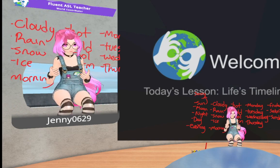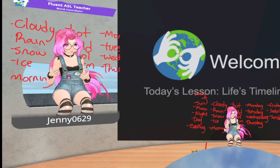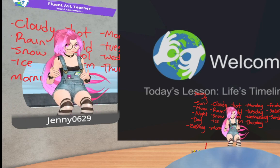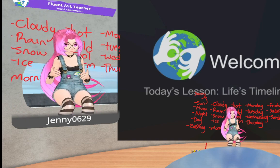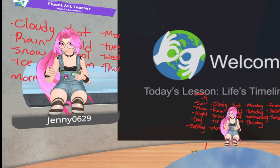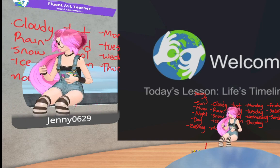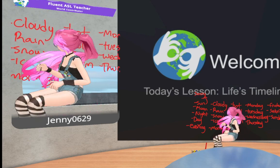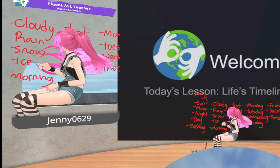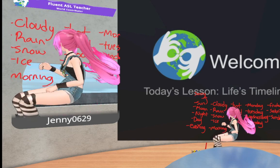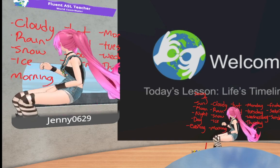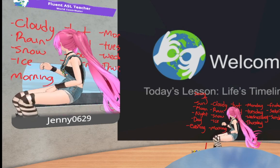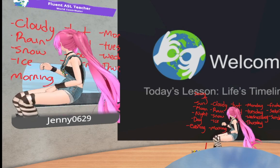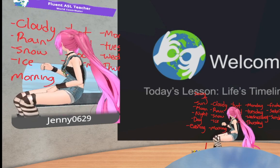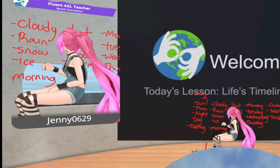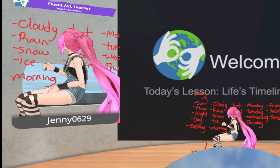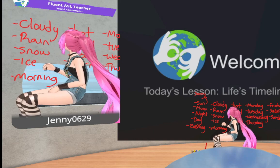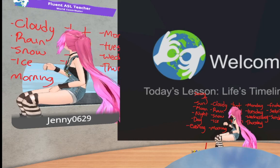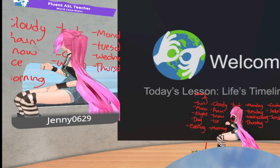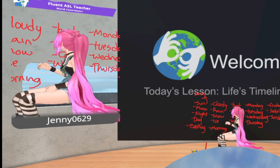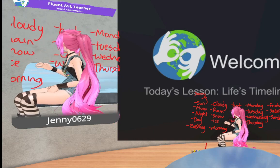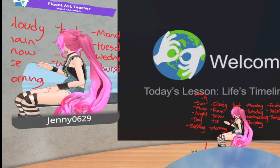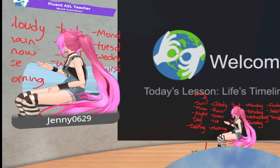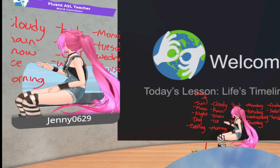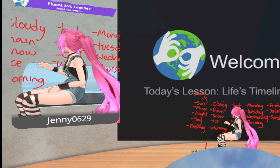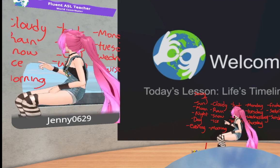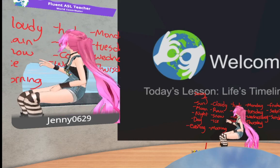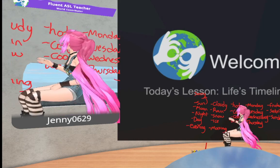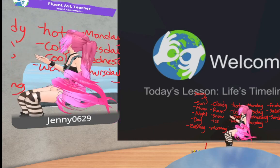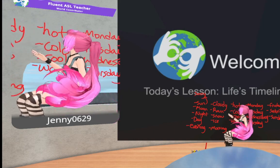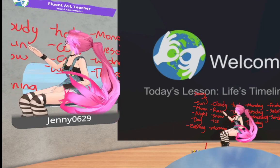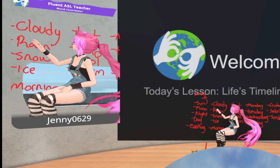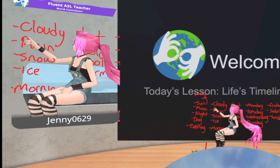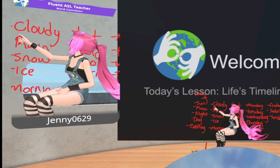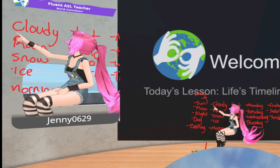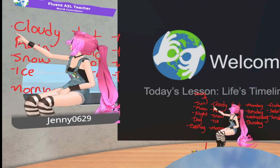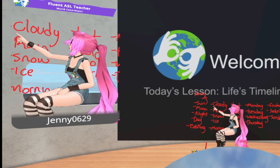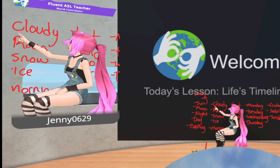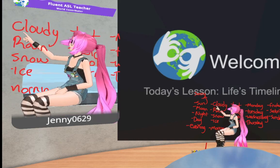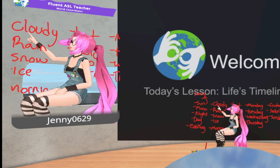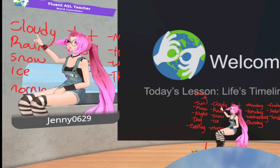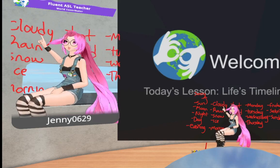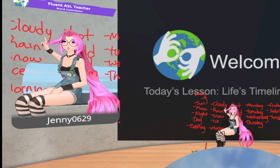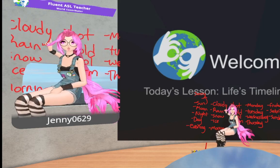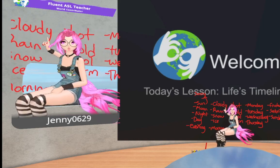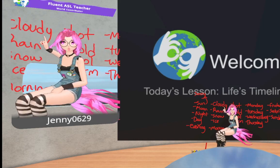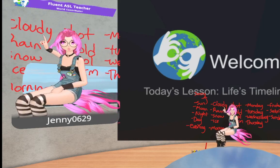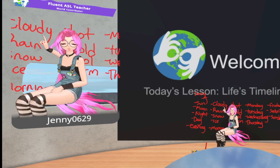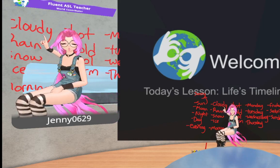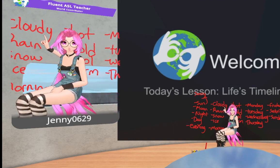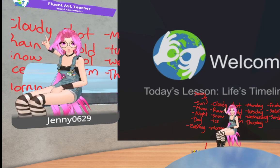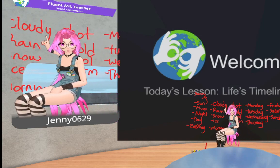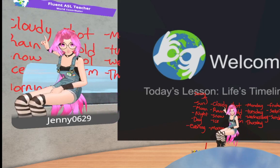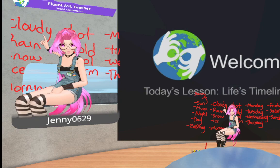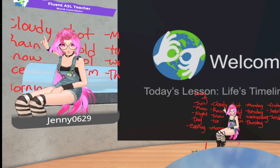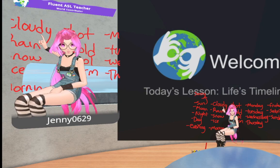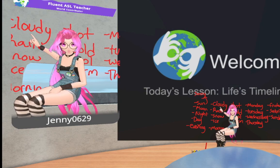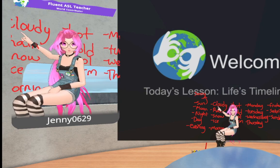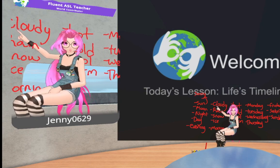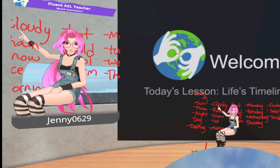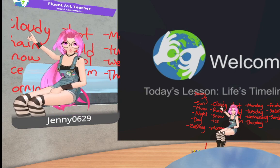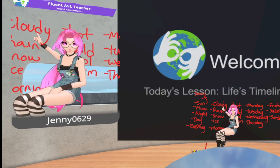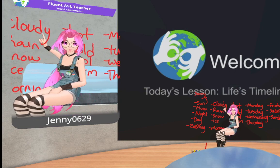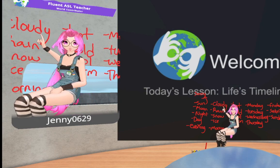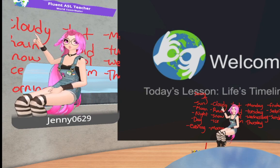Right? Okay. So let's also learn how to sign clouds or